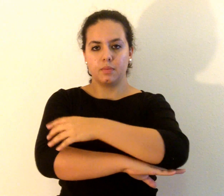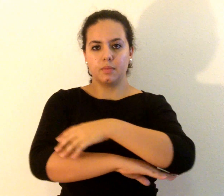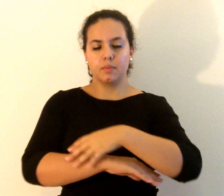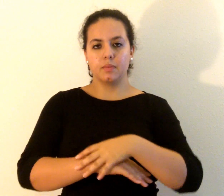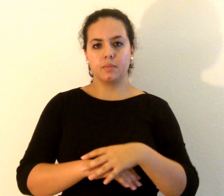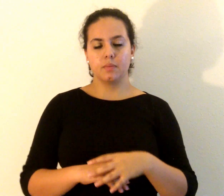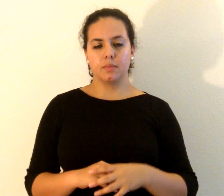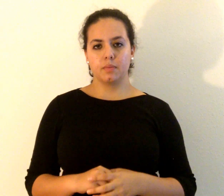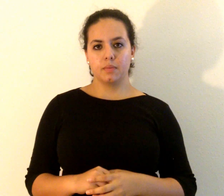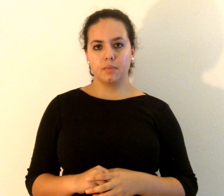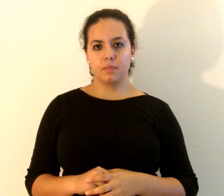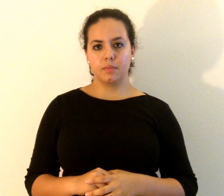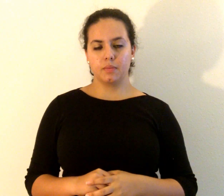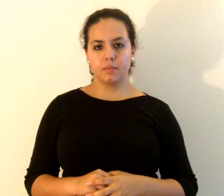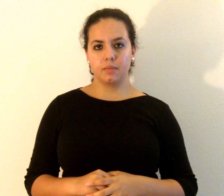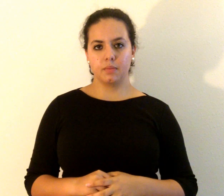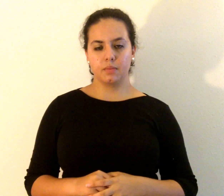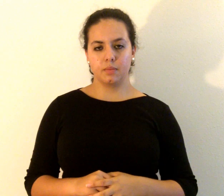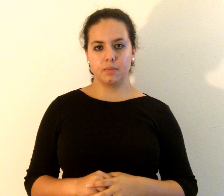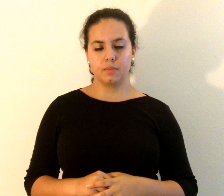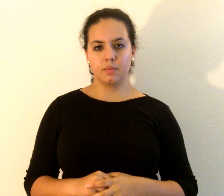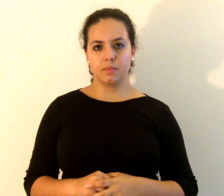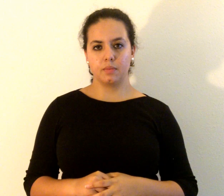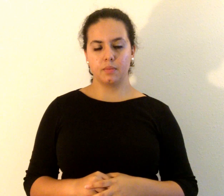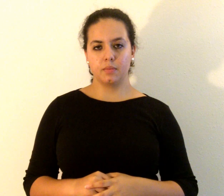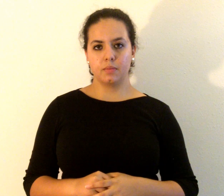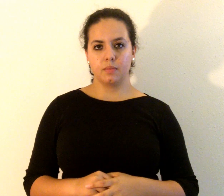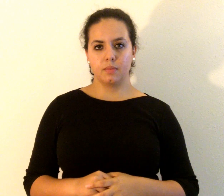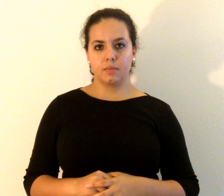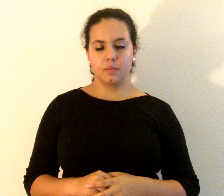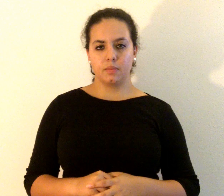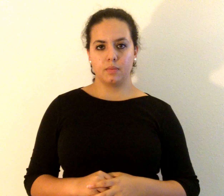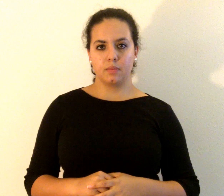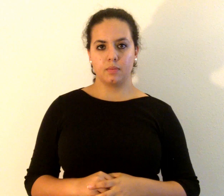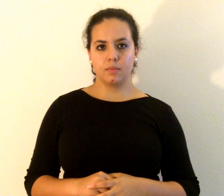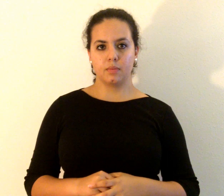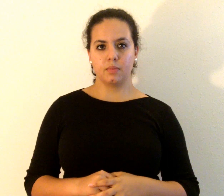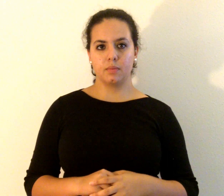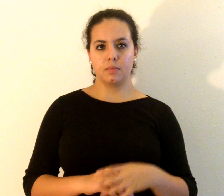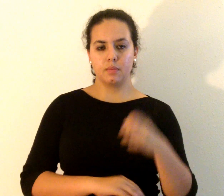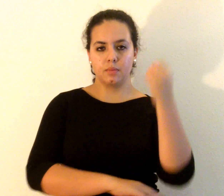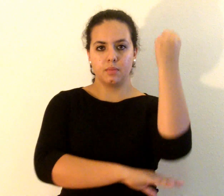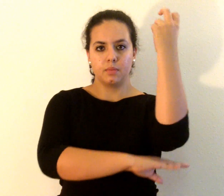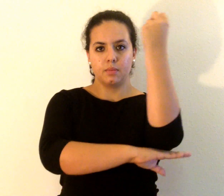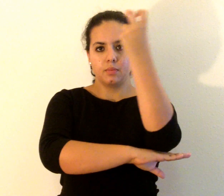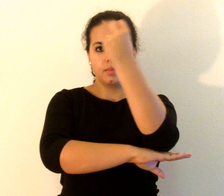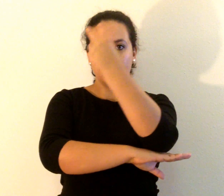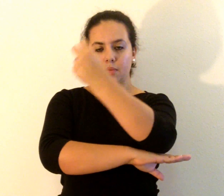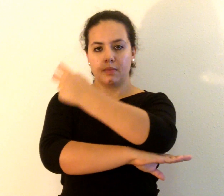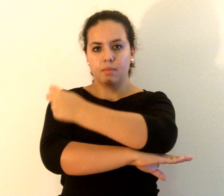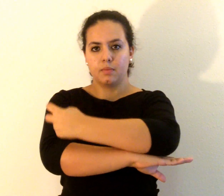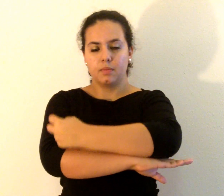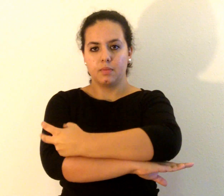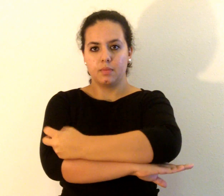So the rule of 9, you can have 1 to 9 days. You cannot have like 12 days. That does not